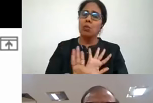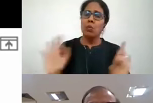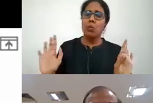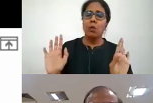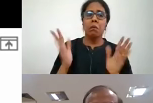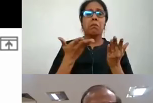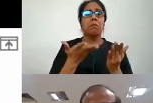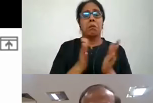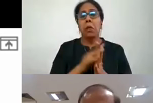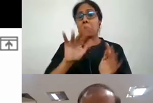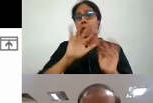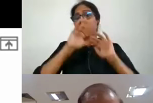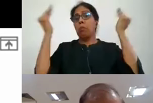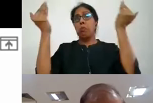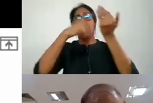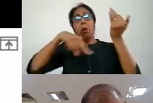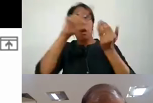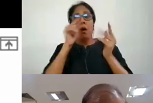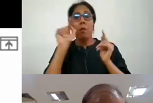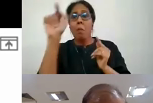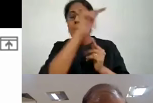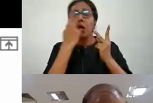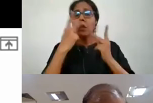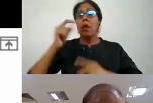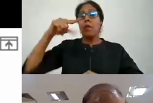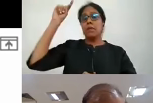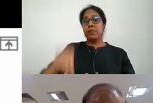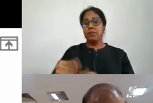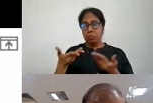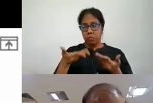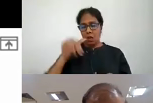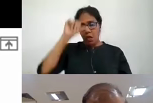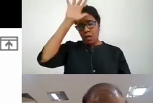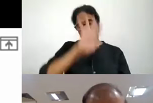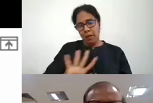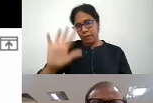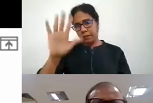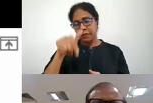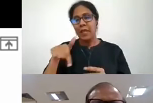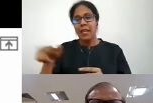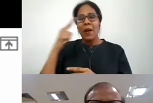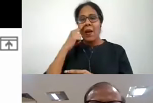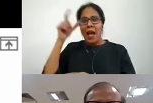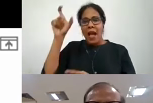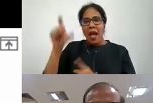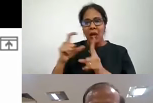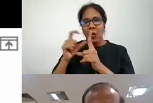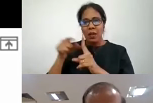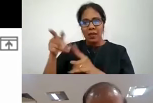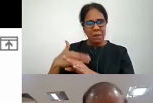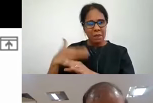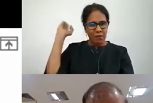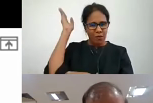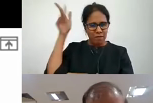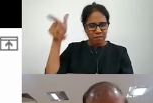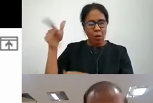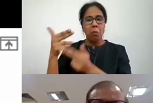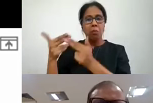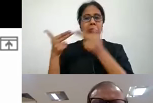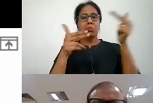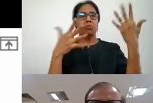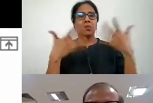If we, this was talked about well by Ms. Dorothy Stanley, that not many changes are happening, not many